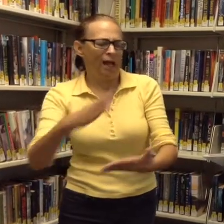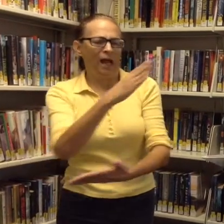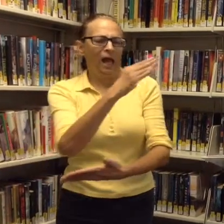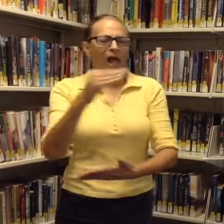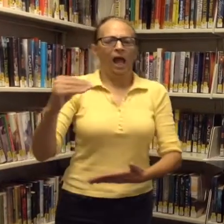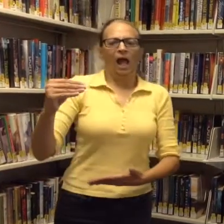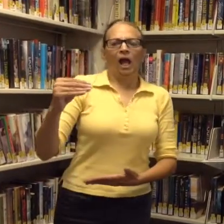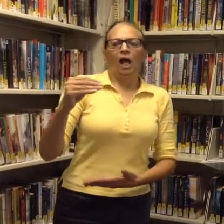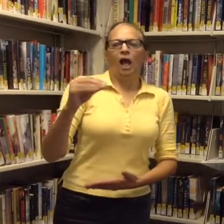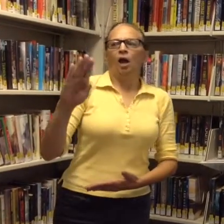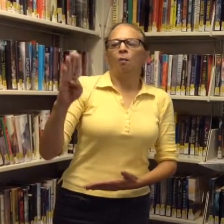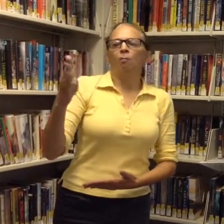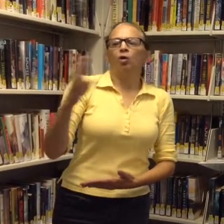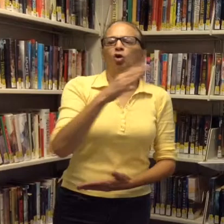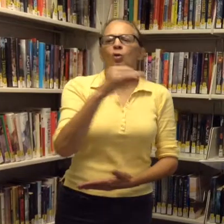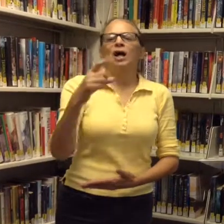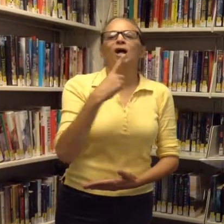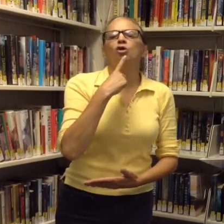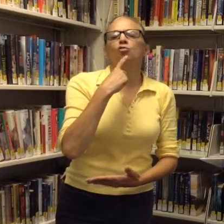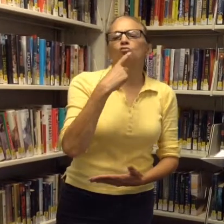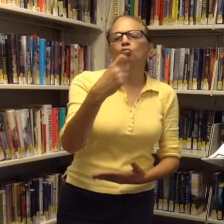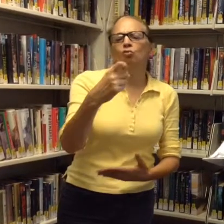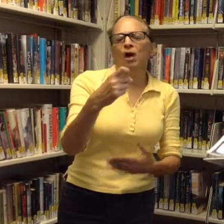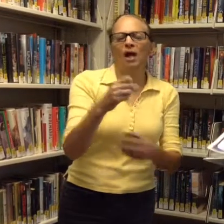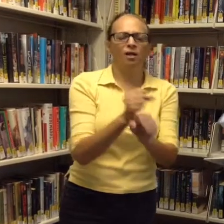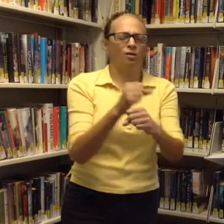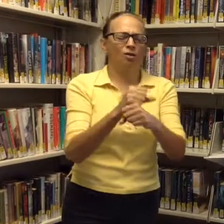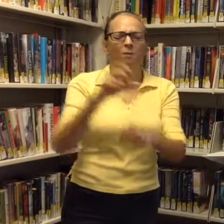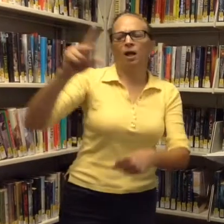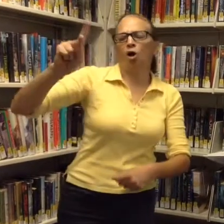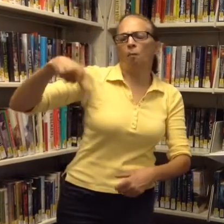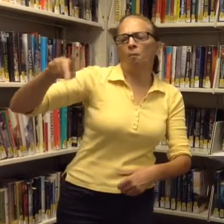And blue and red to paint a purple part.